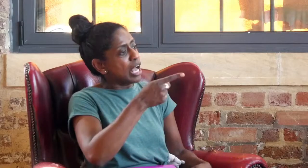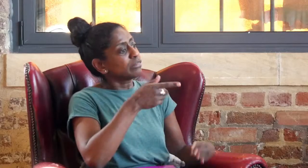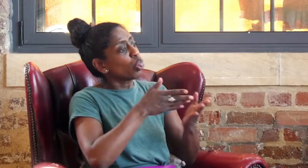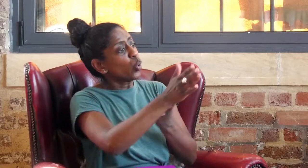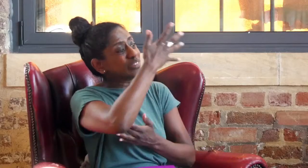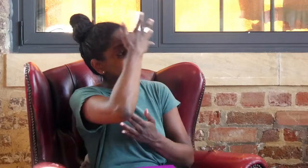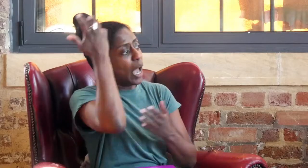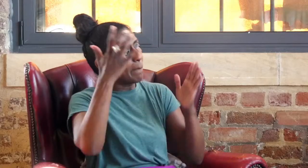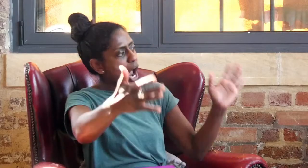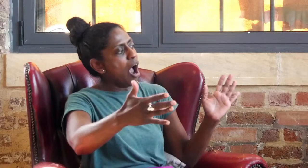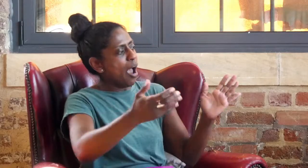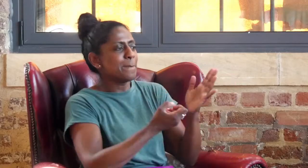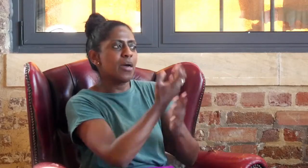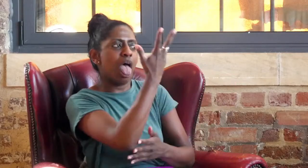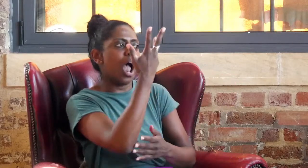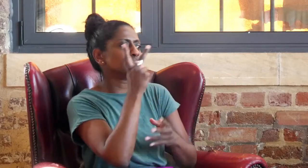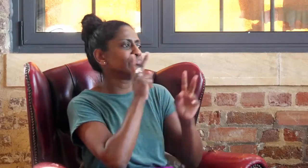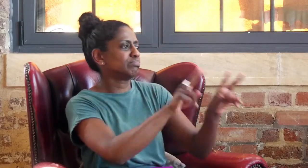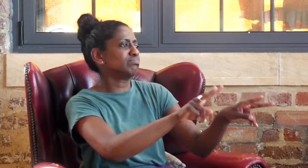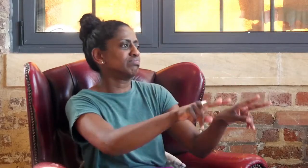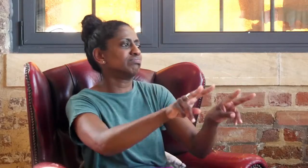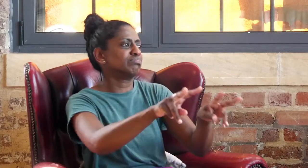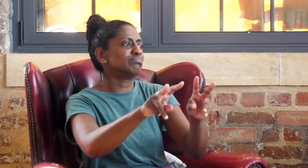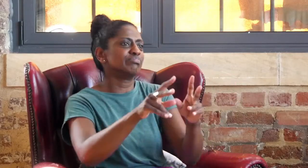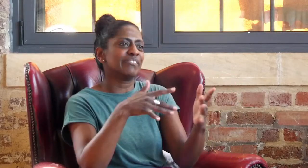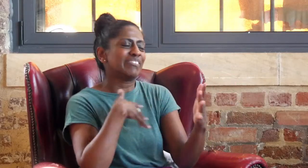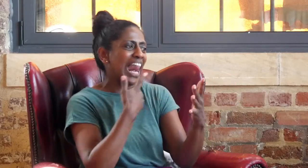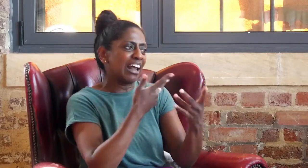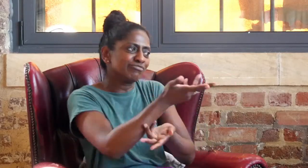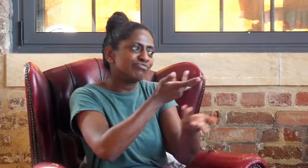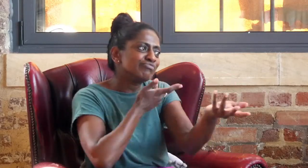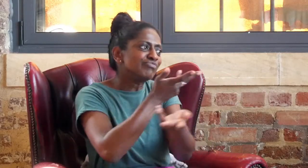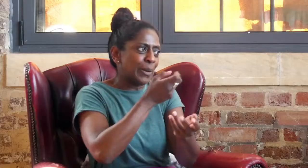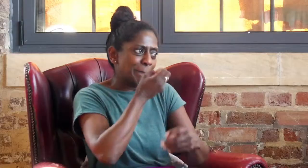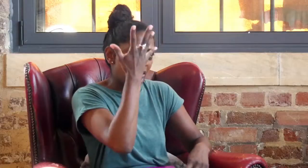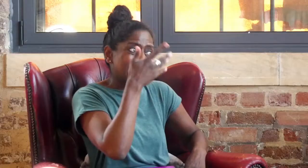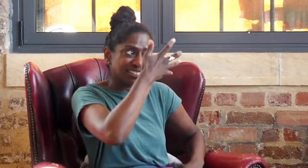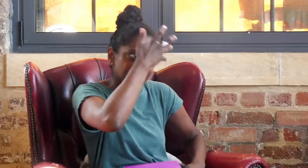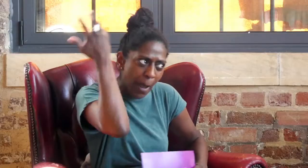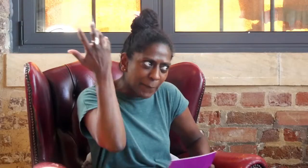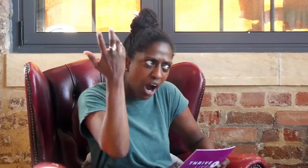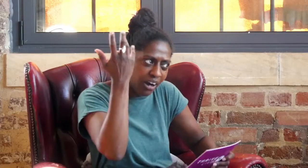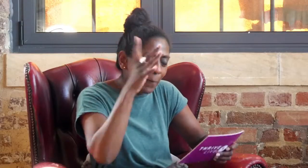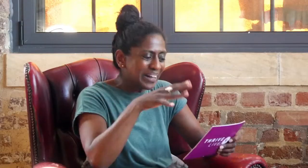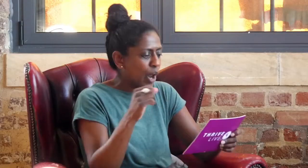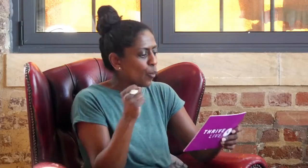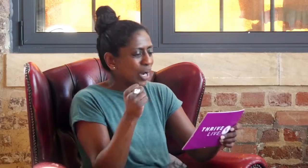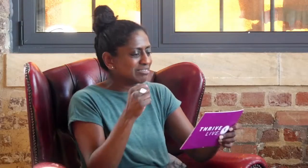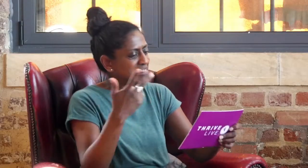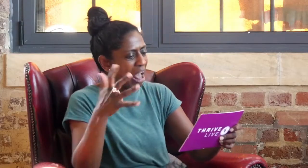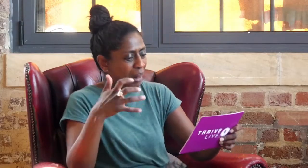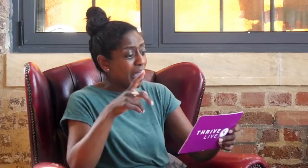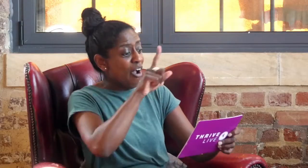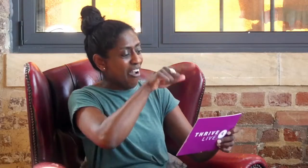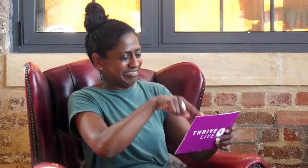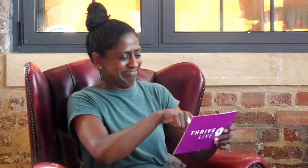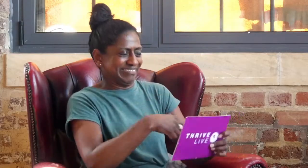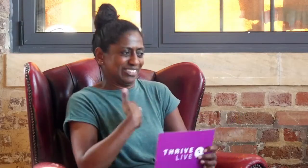this. For example, through the summer, the plants, I feel like it's more of a summer thing, isn't it? Plants